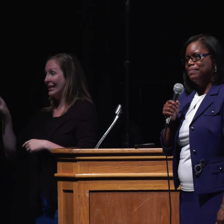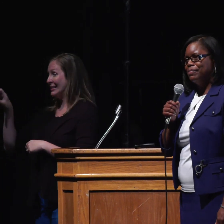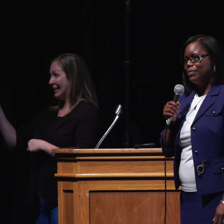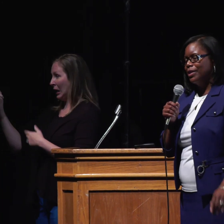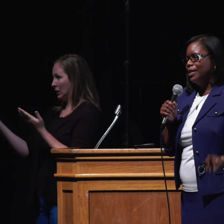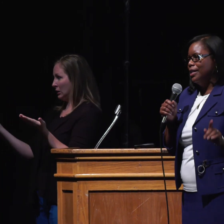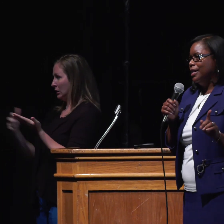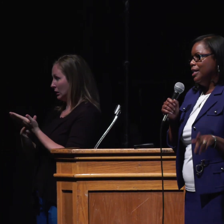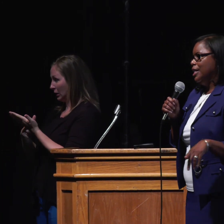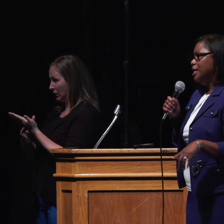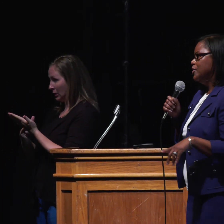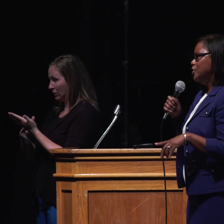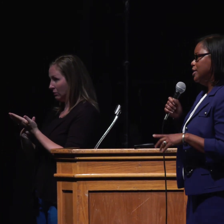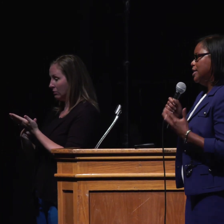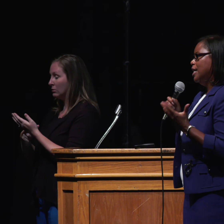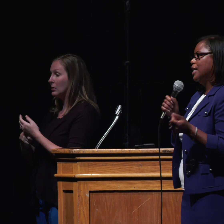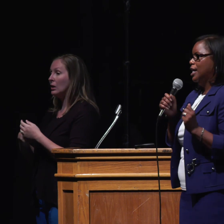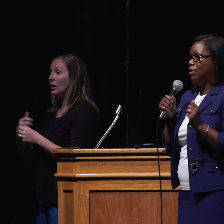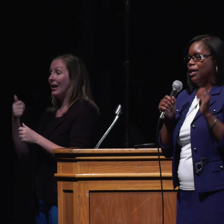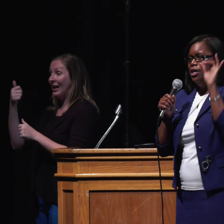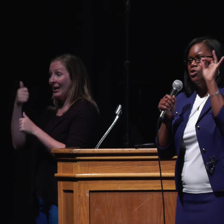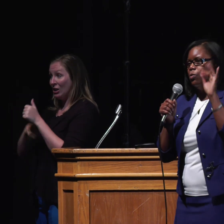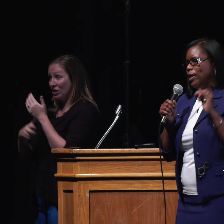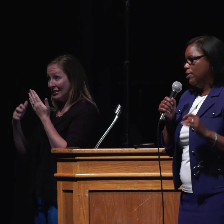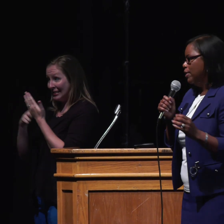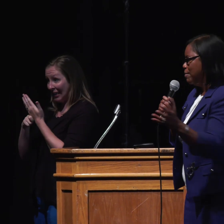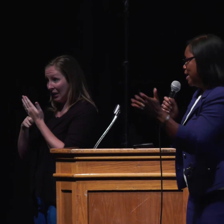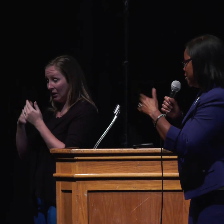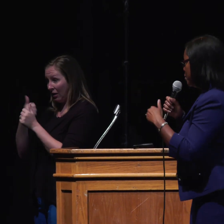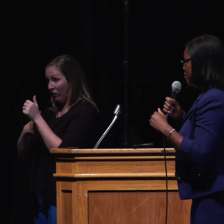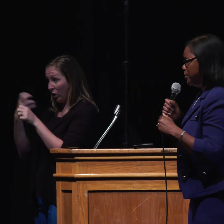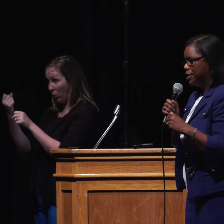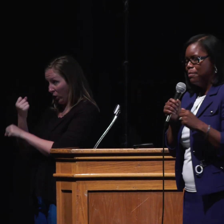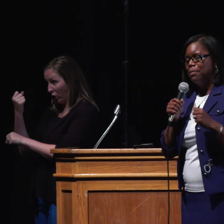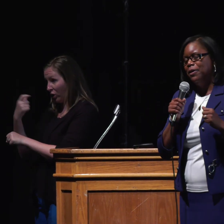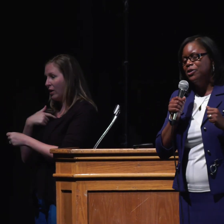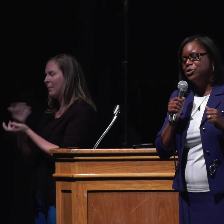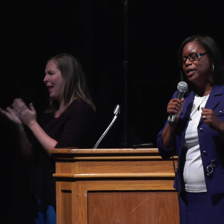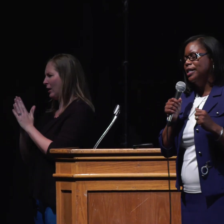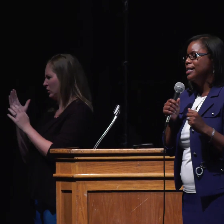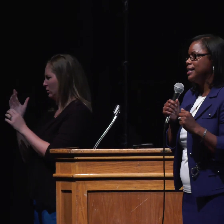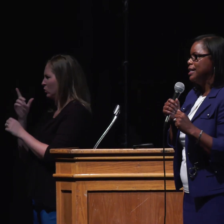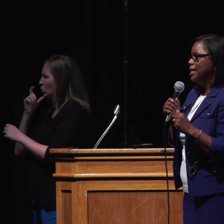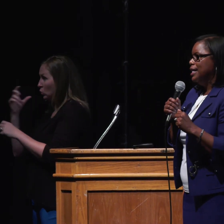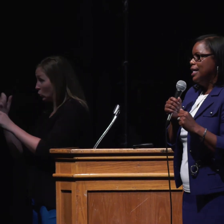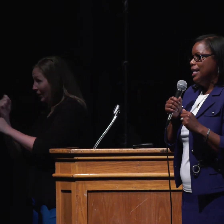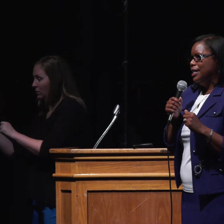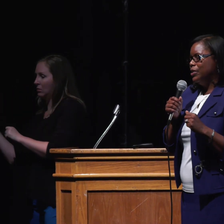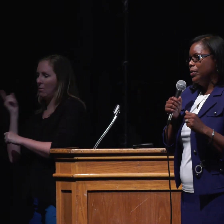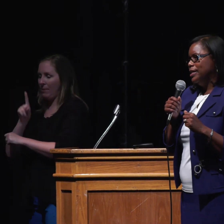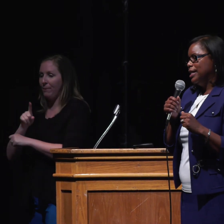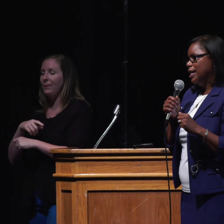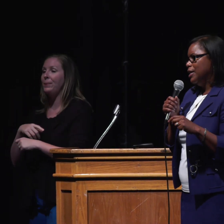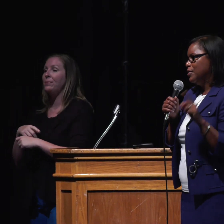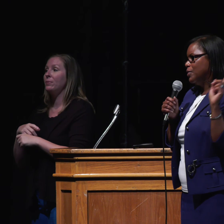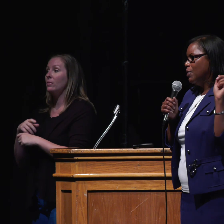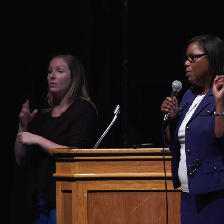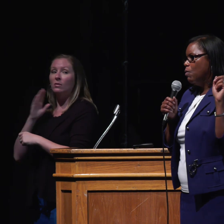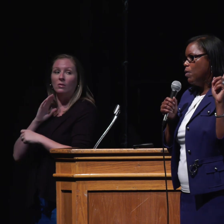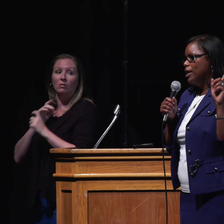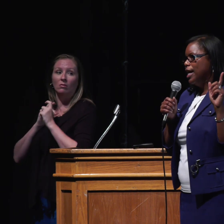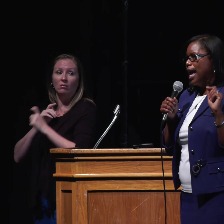tickets. Each ticket, each winner, and I'm going to ask the winners to come up here and join us, is going to